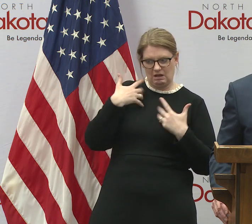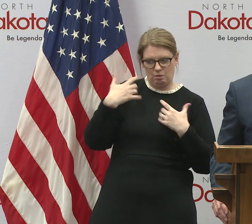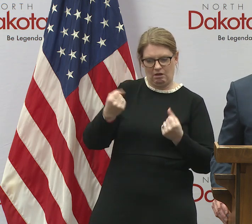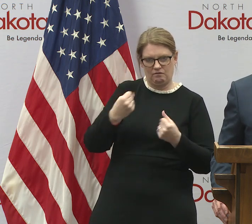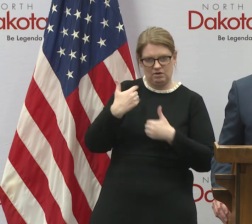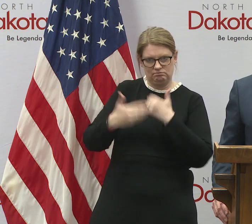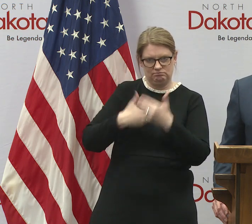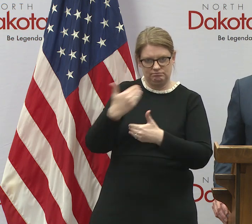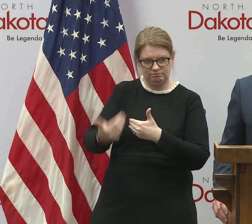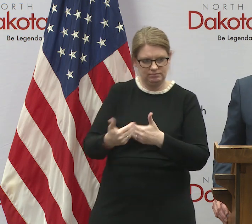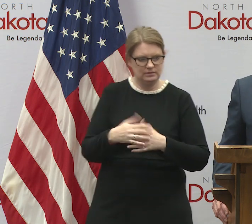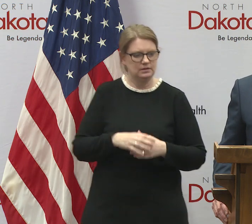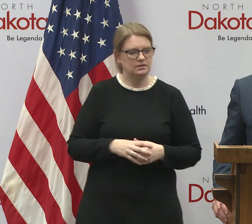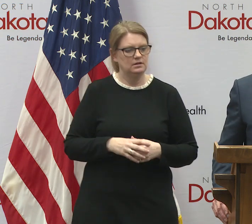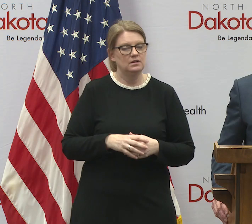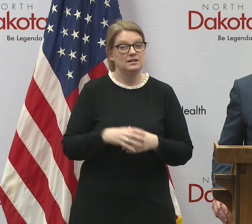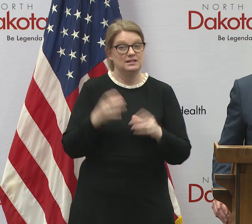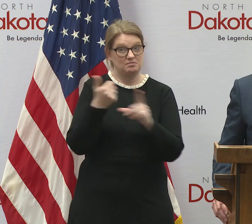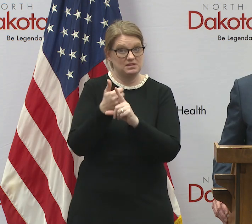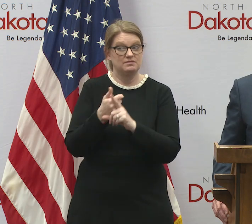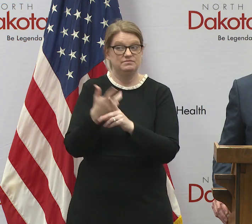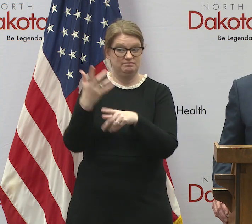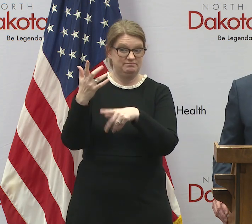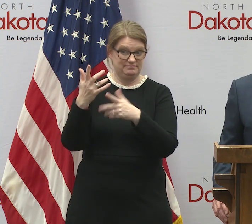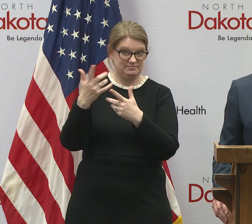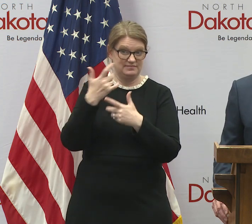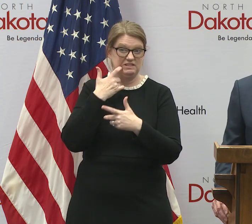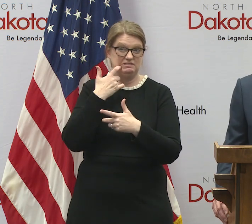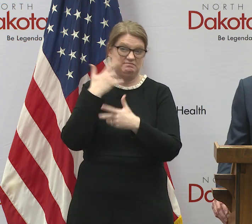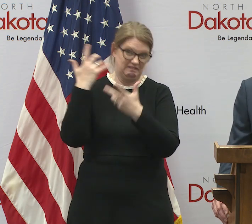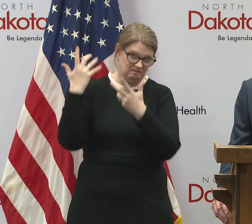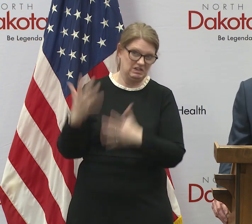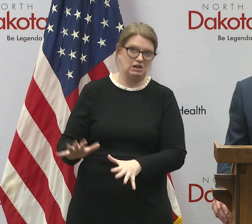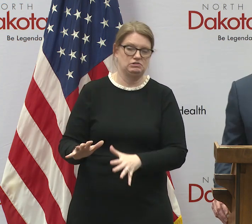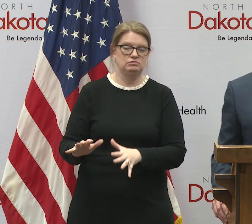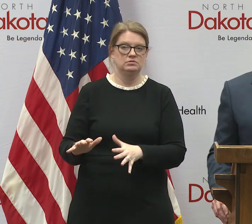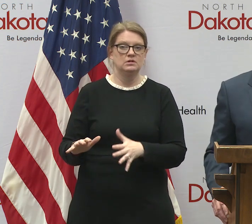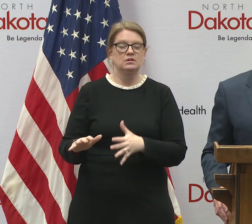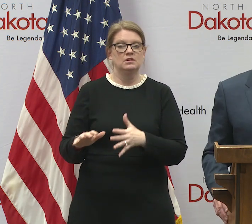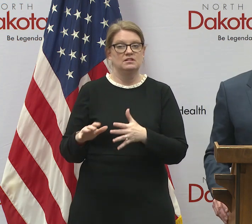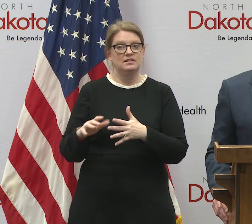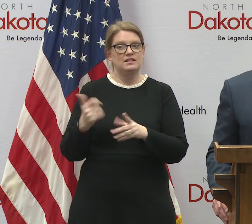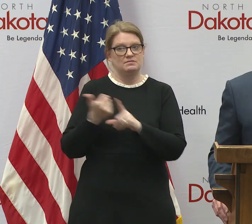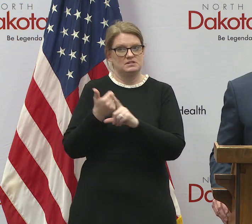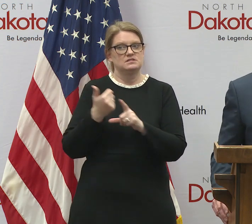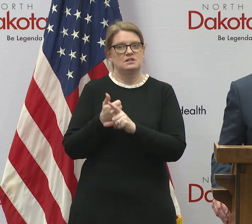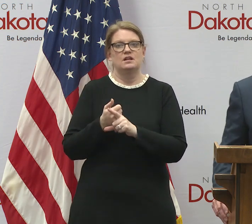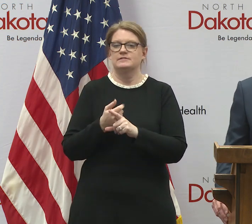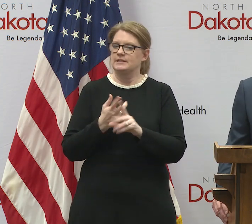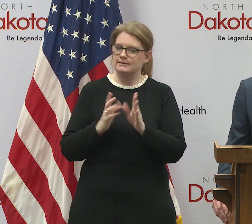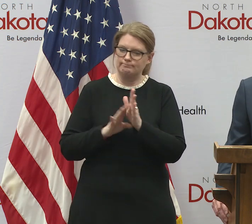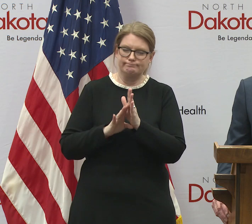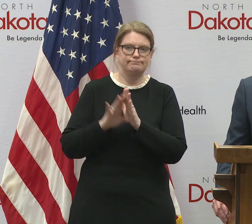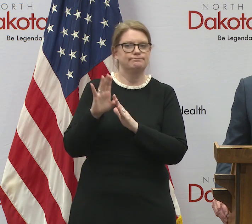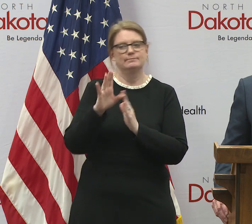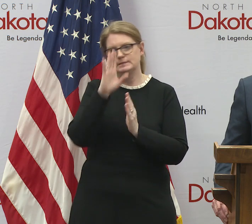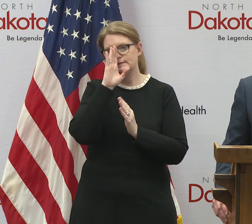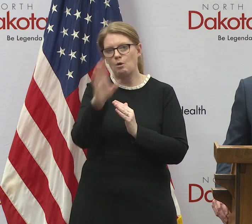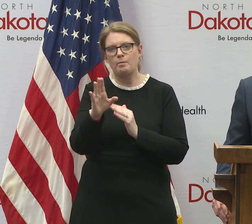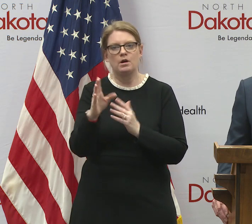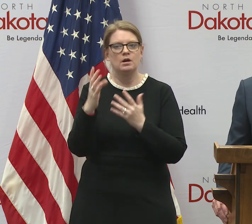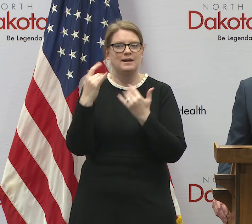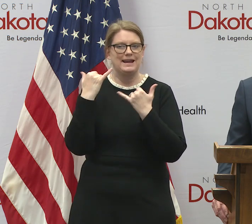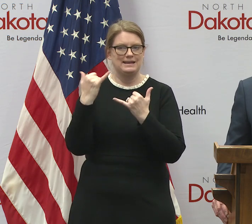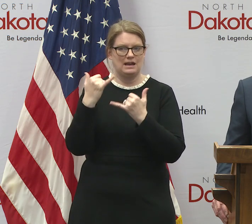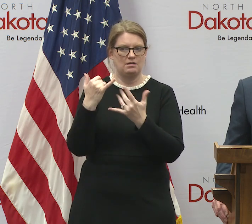those people with lived experience, they've been in the rock bottom situation. They've pulled themselves out. They have training. They can be a listening ear, and